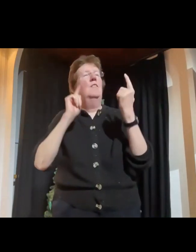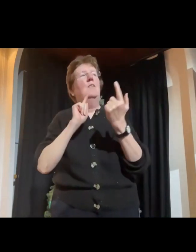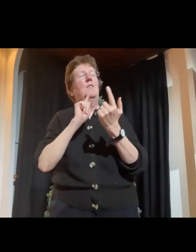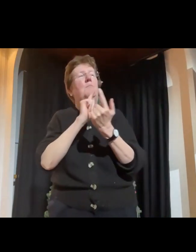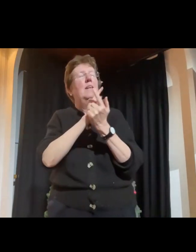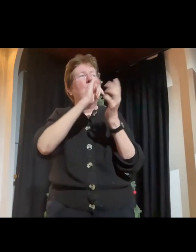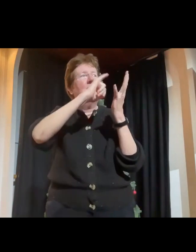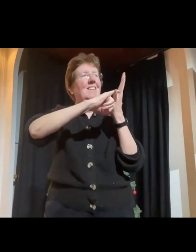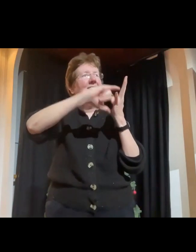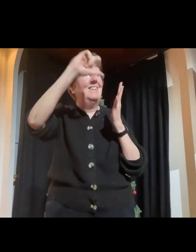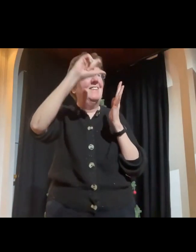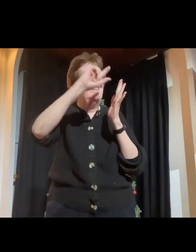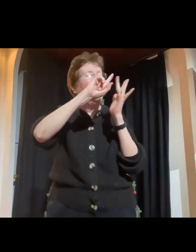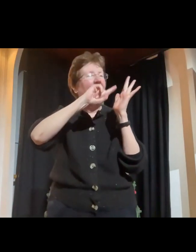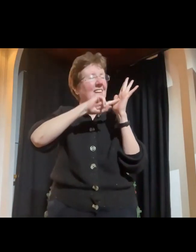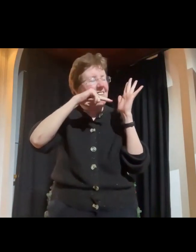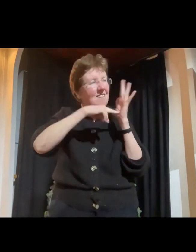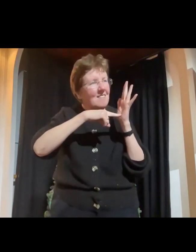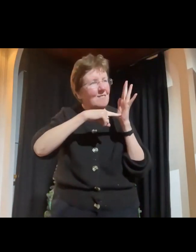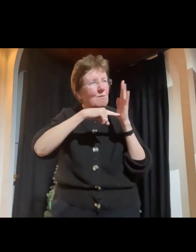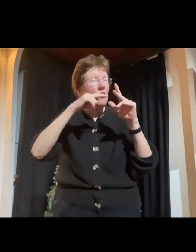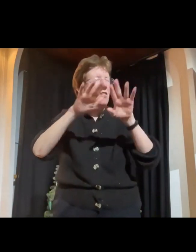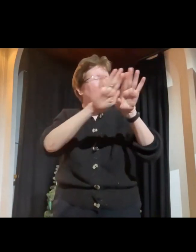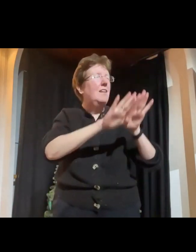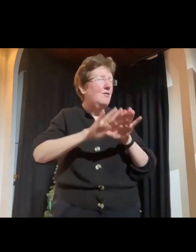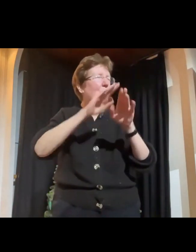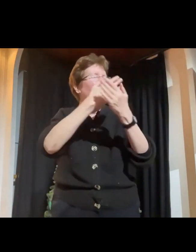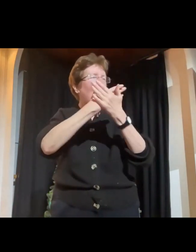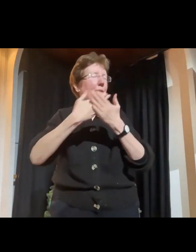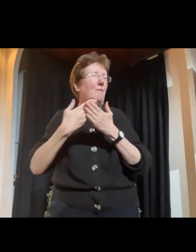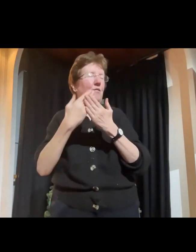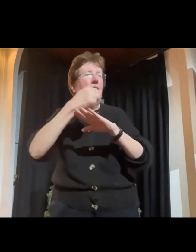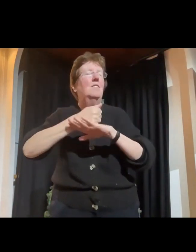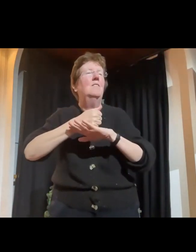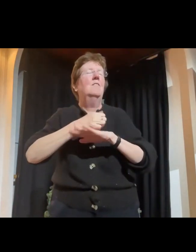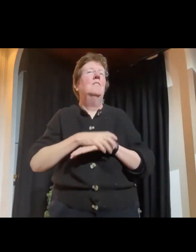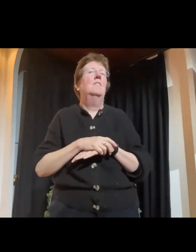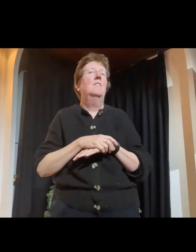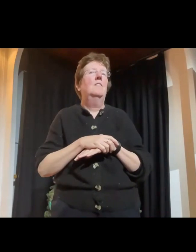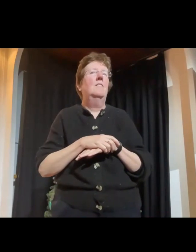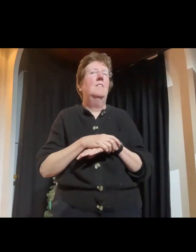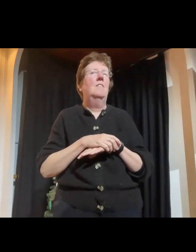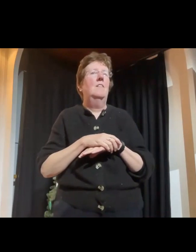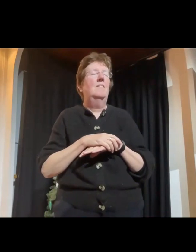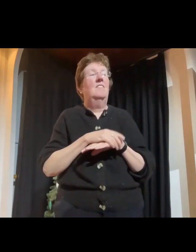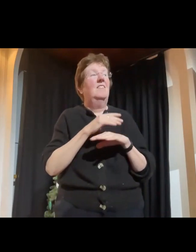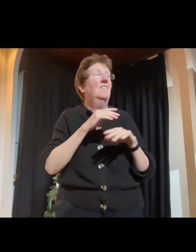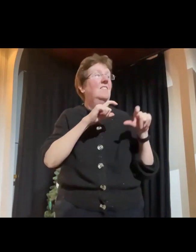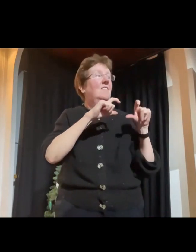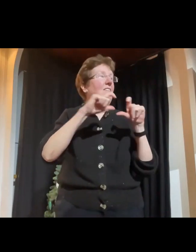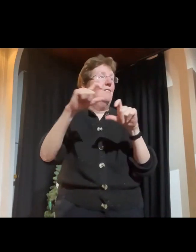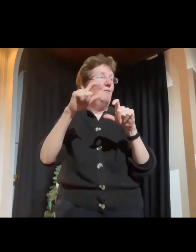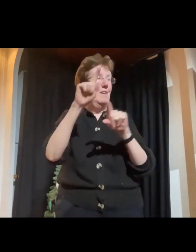We're meeting with Education Scotland, we're meeting with SILT, which is Scotland's National Centre for Languages.